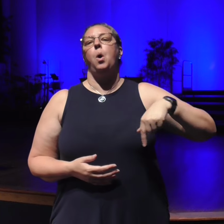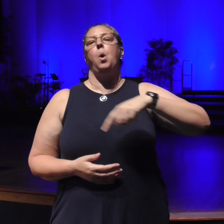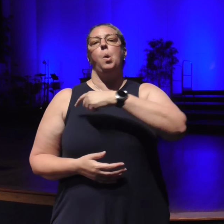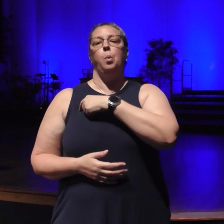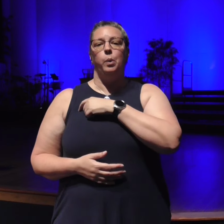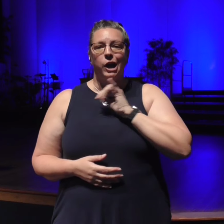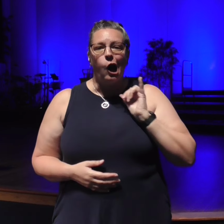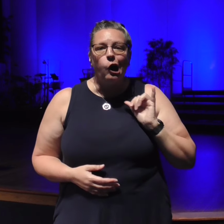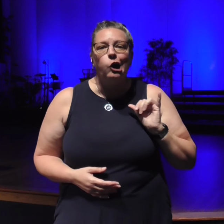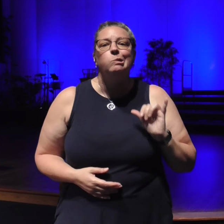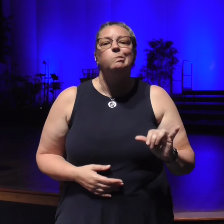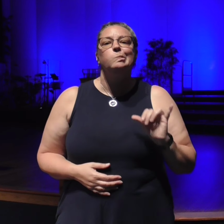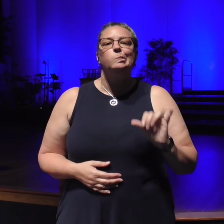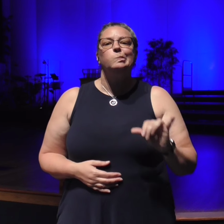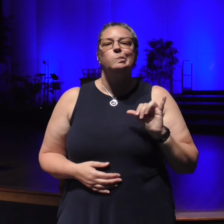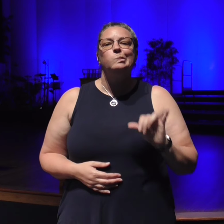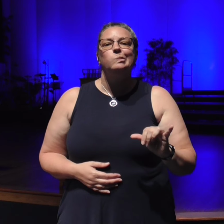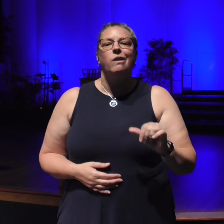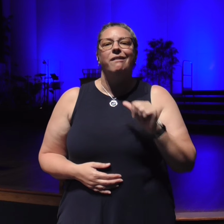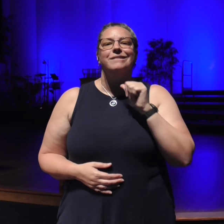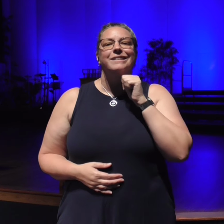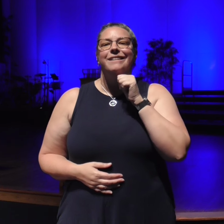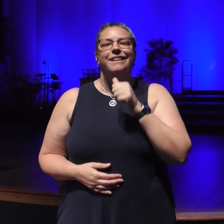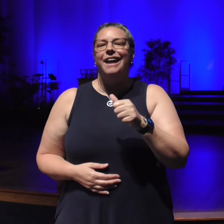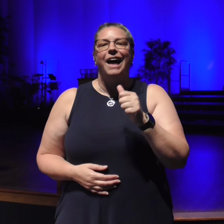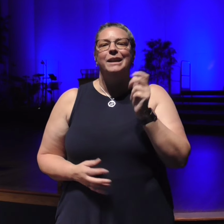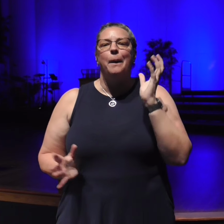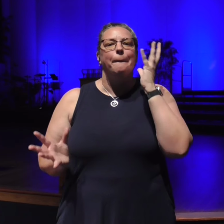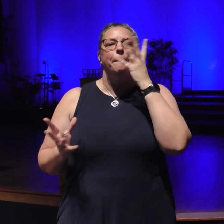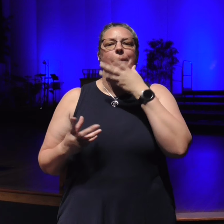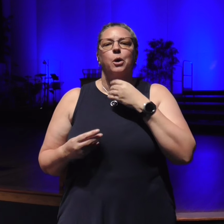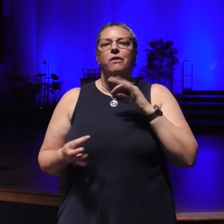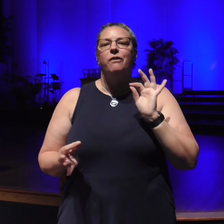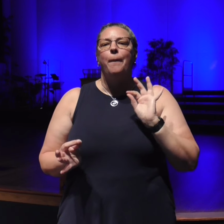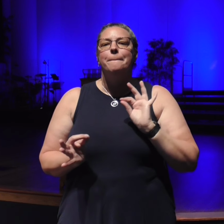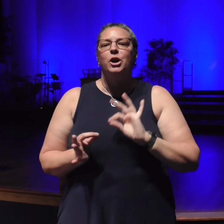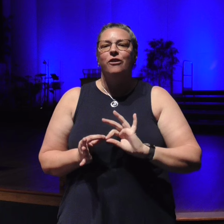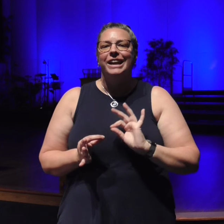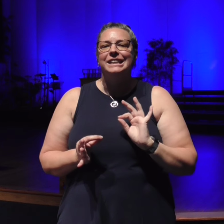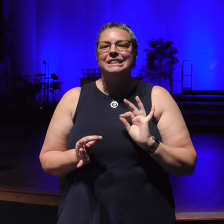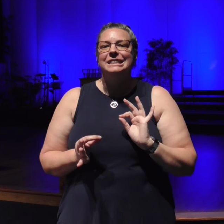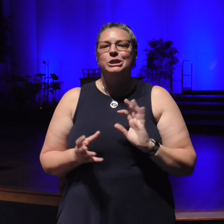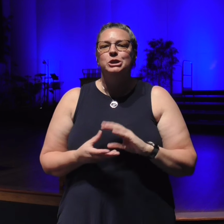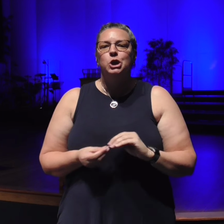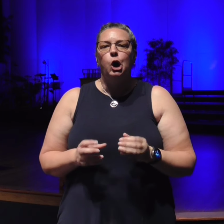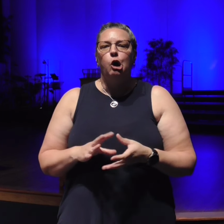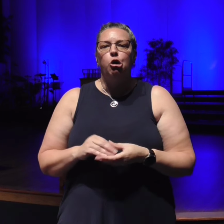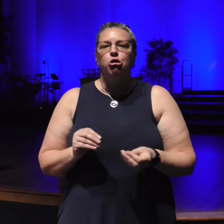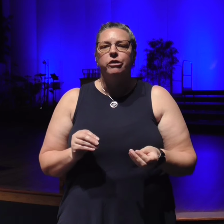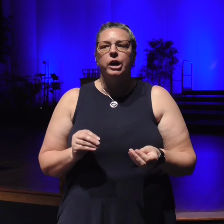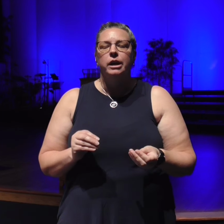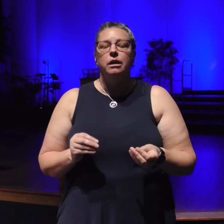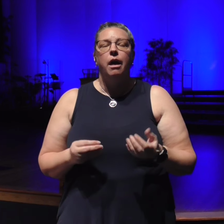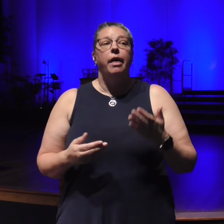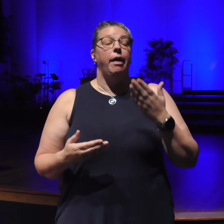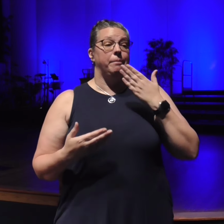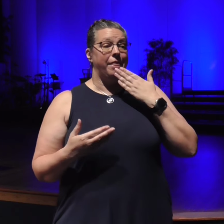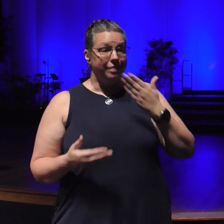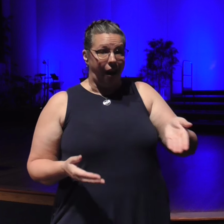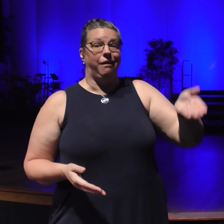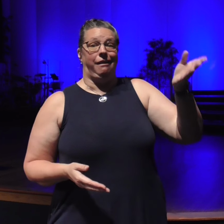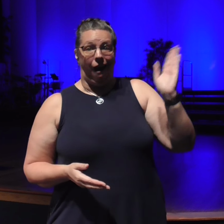with the fact that it was not such a beautiful, perfect unfolding. But thank God they